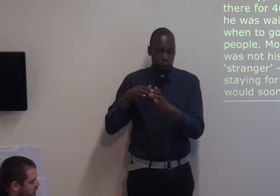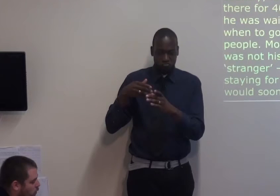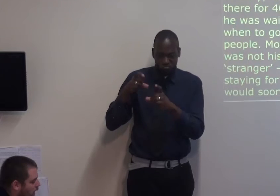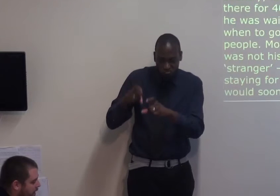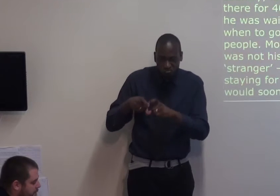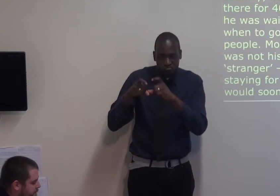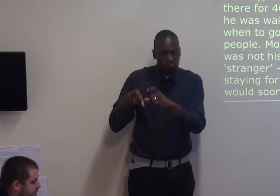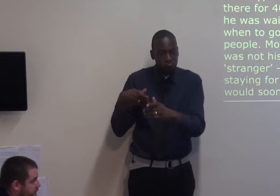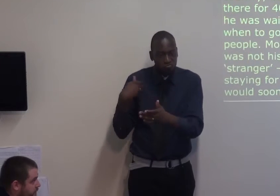Why?